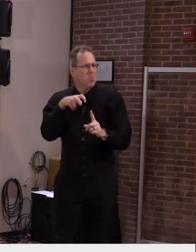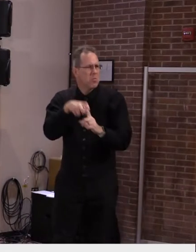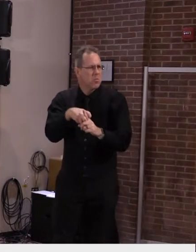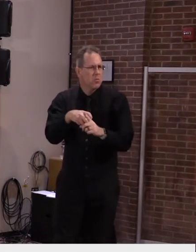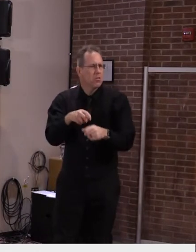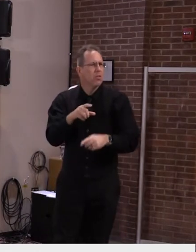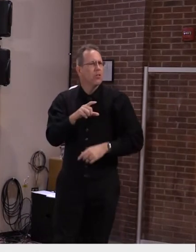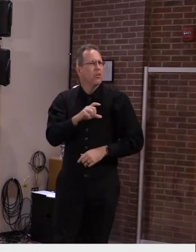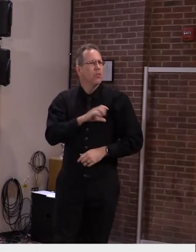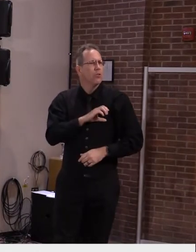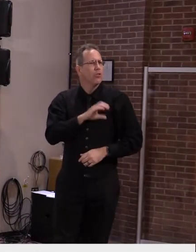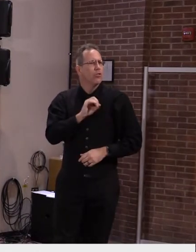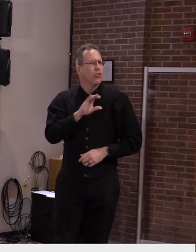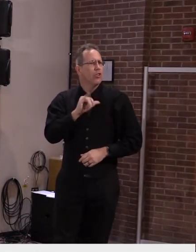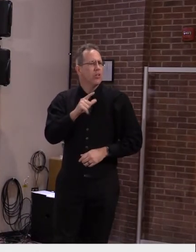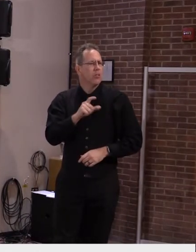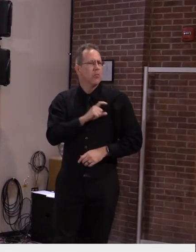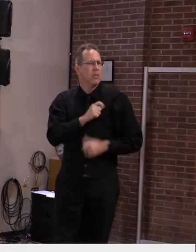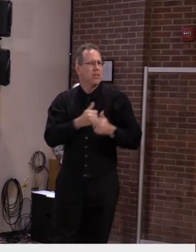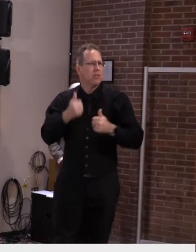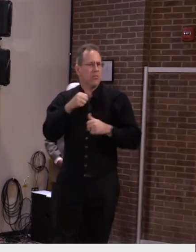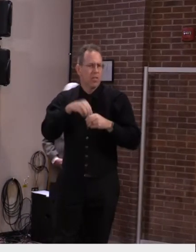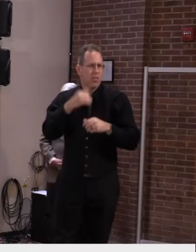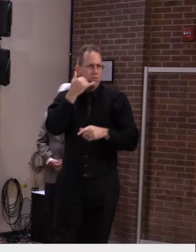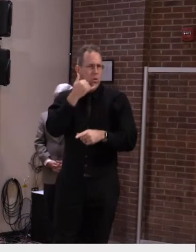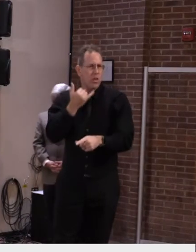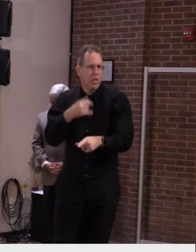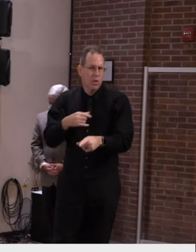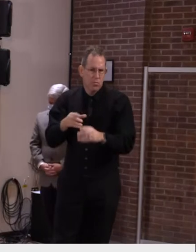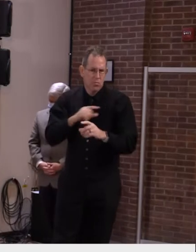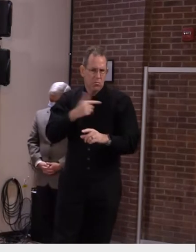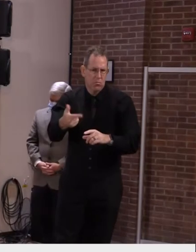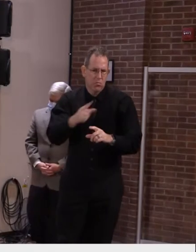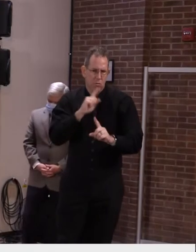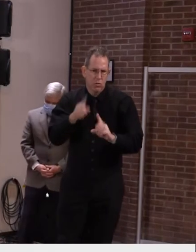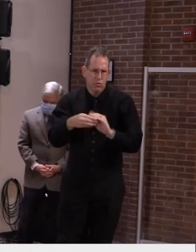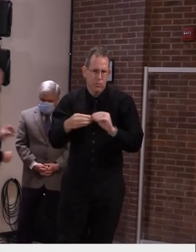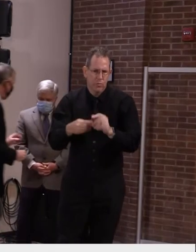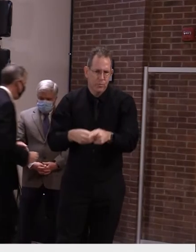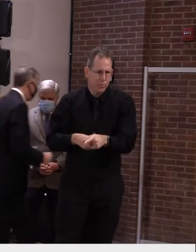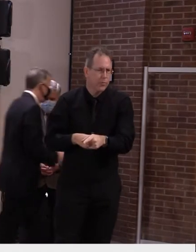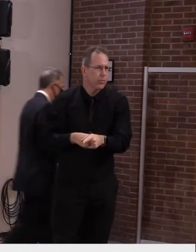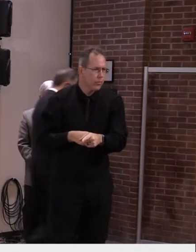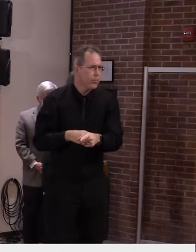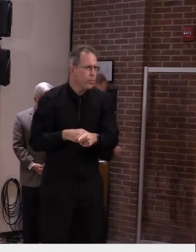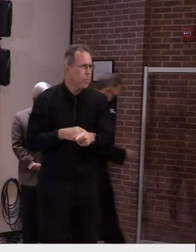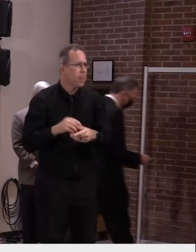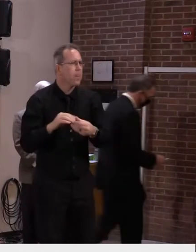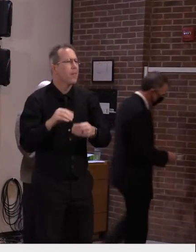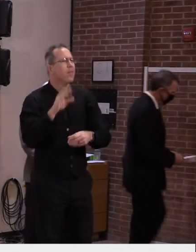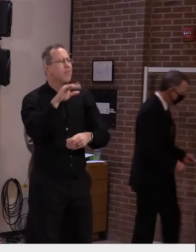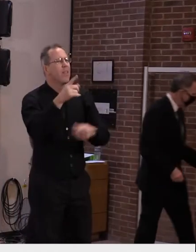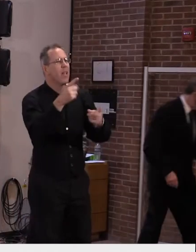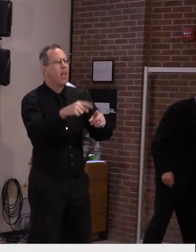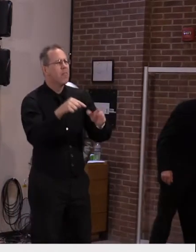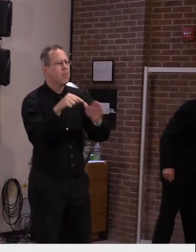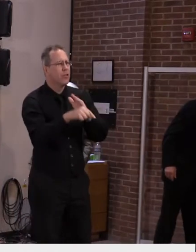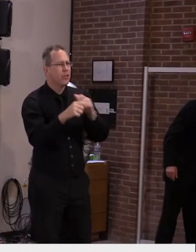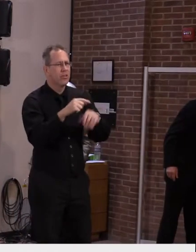I am, Governor, and it was a Saturday night call at 10 p.m. Saturday.